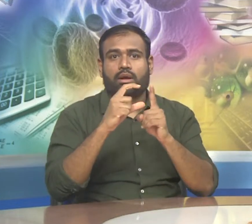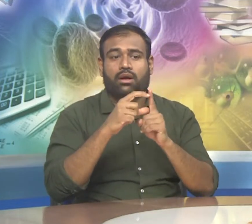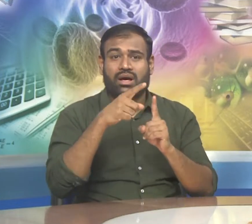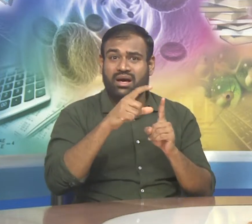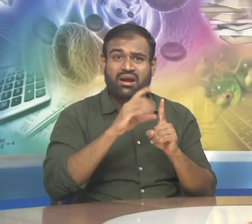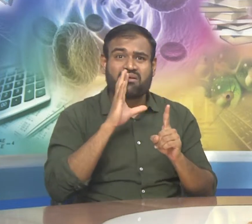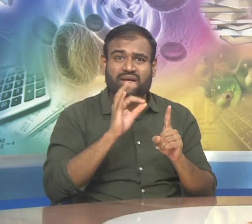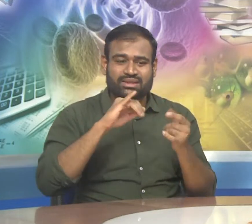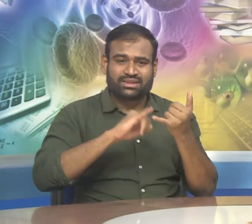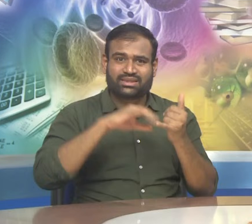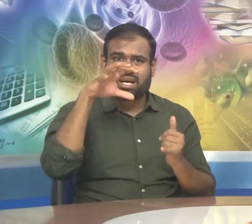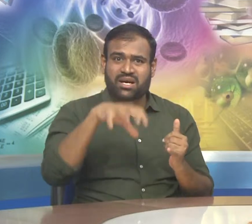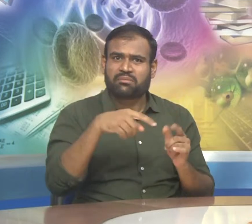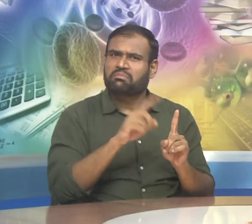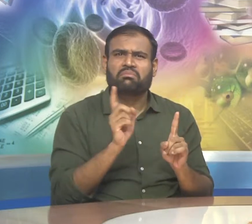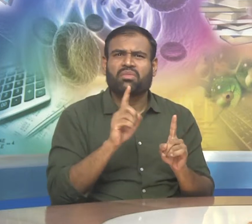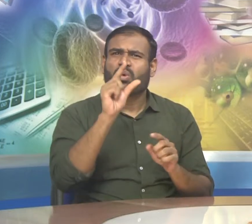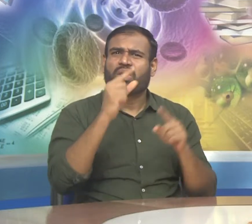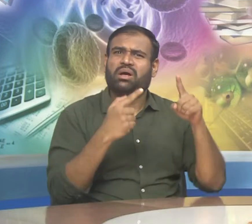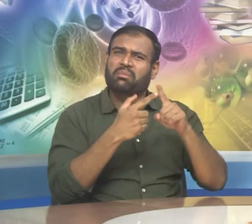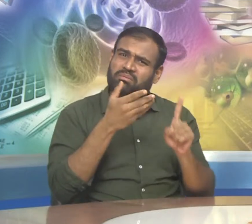The correct answer is Delhi.